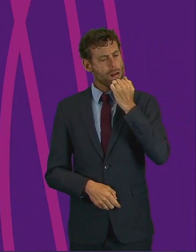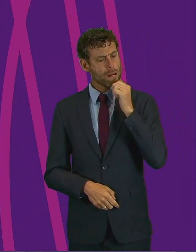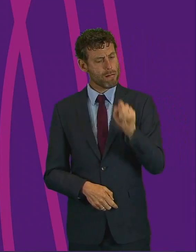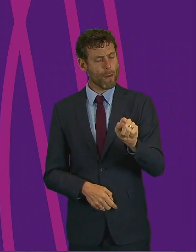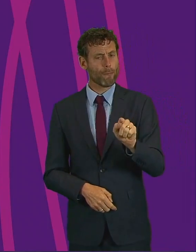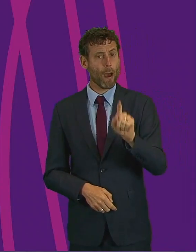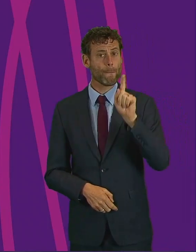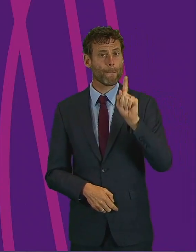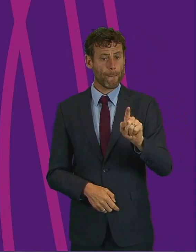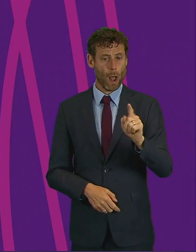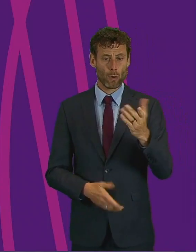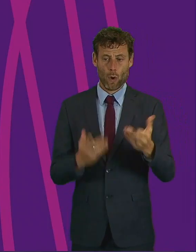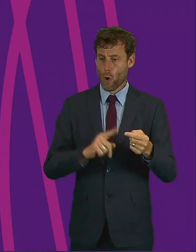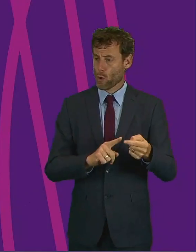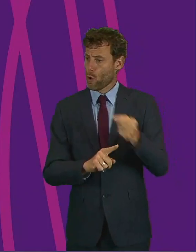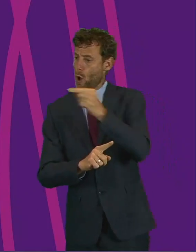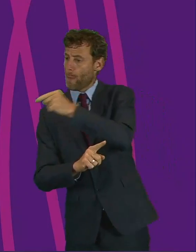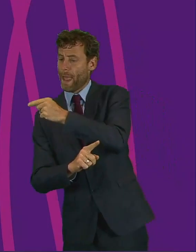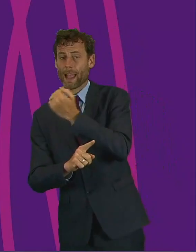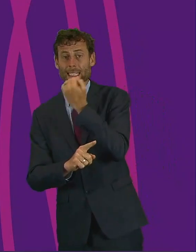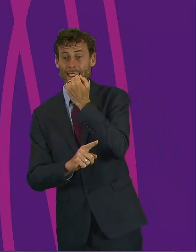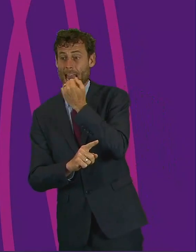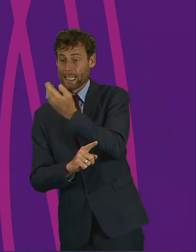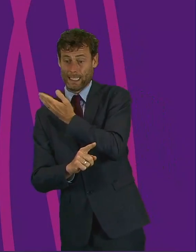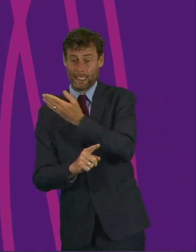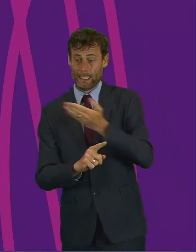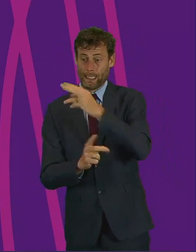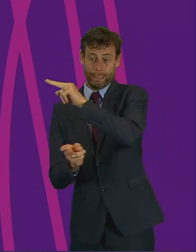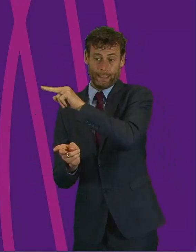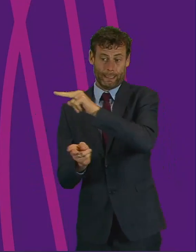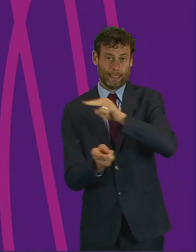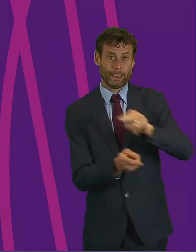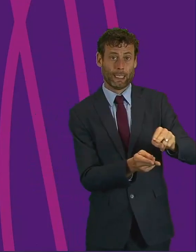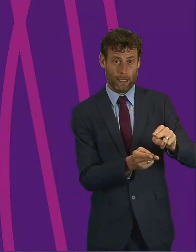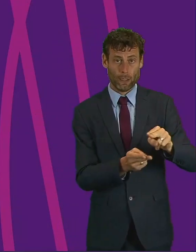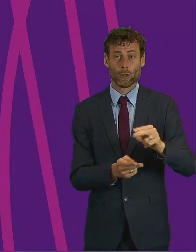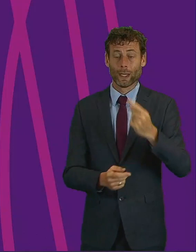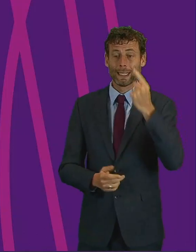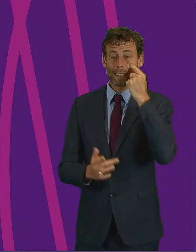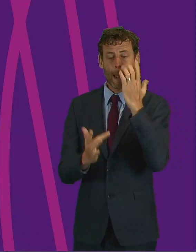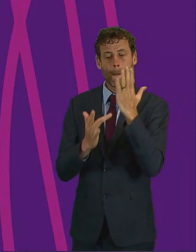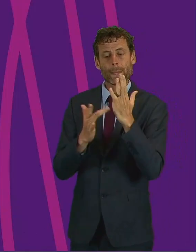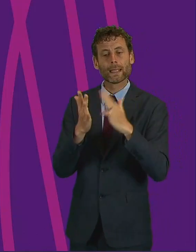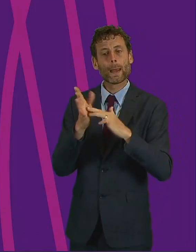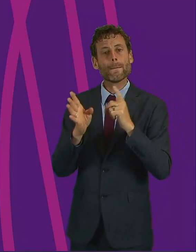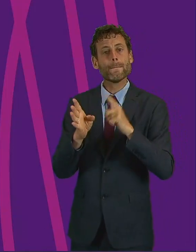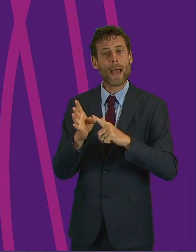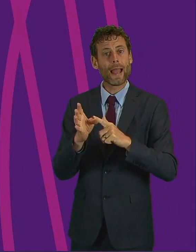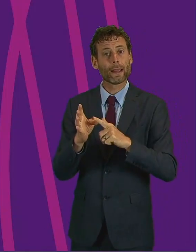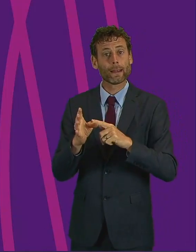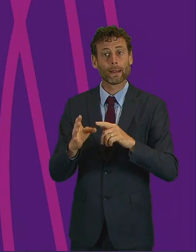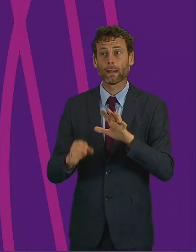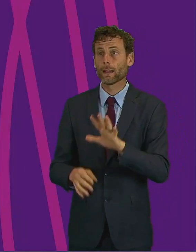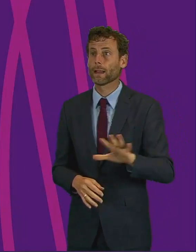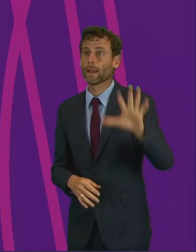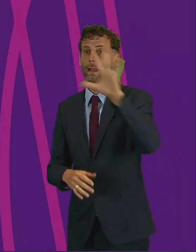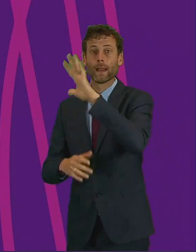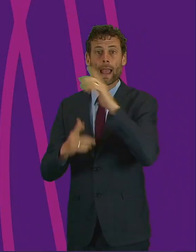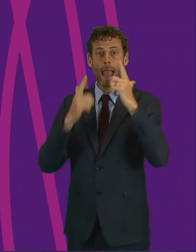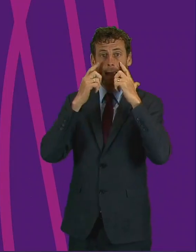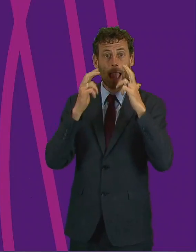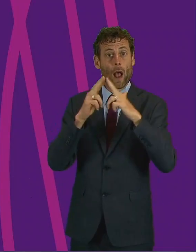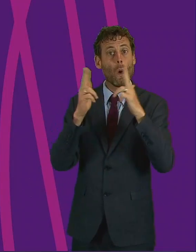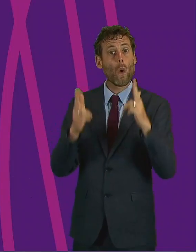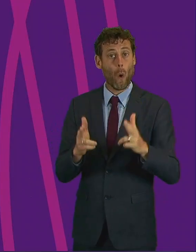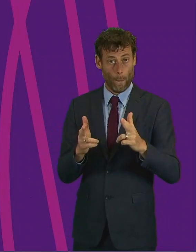also see from the peak, certainly through to the middle part of May, that care home deaths have been declining slightly faster than deaths